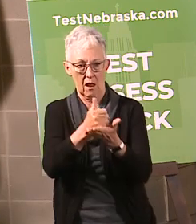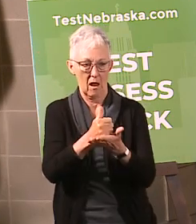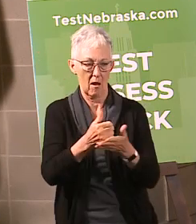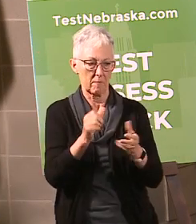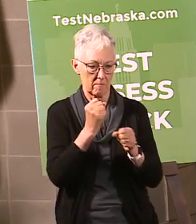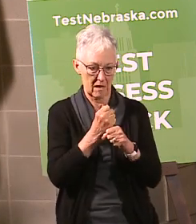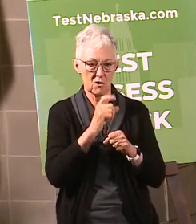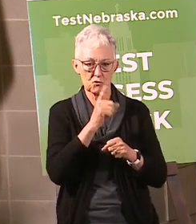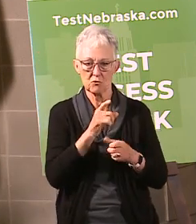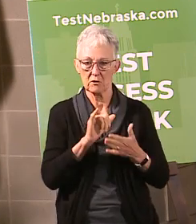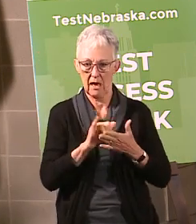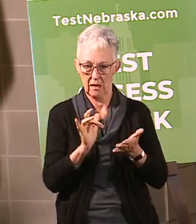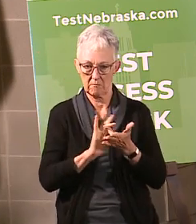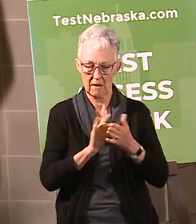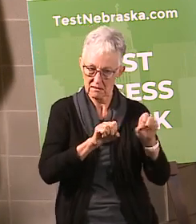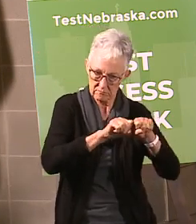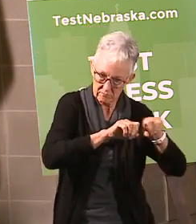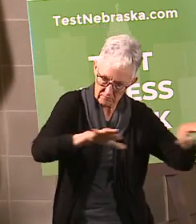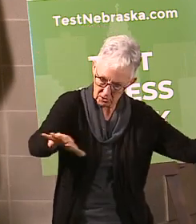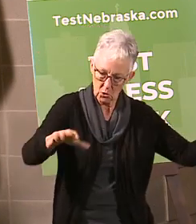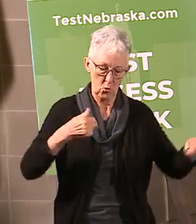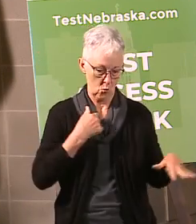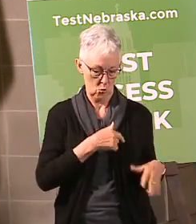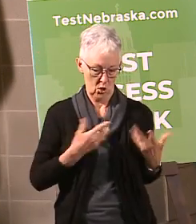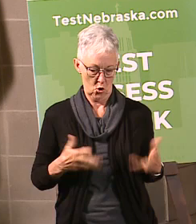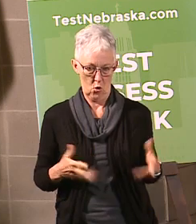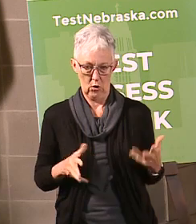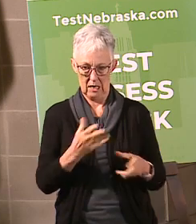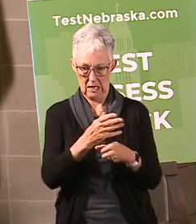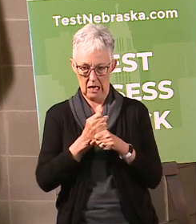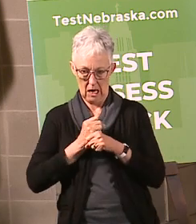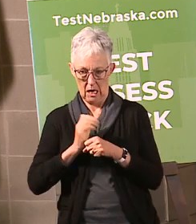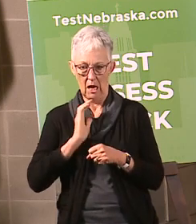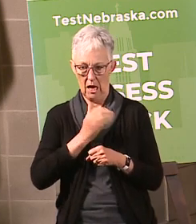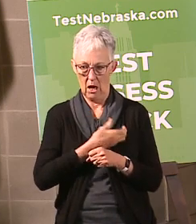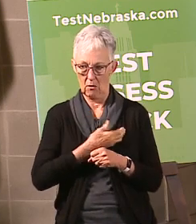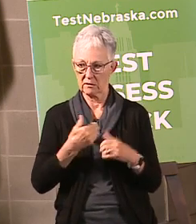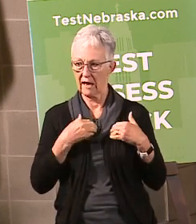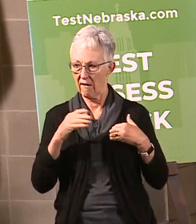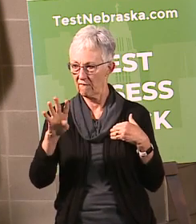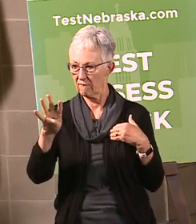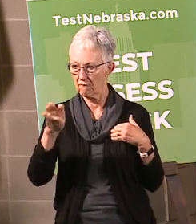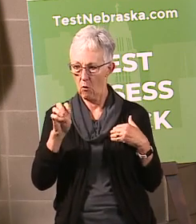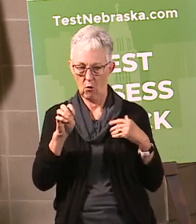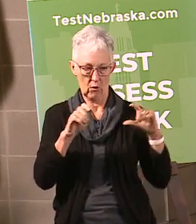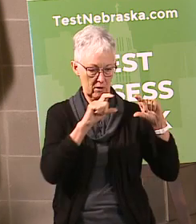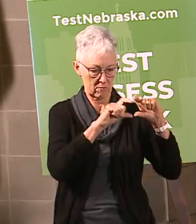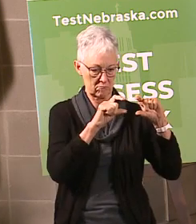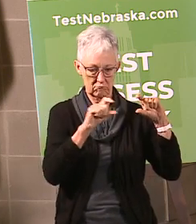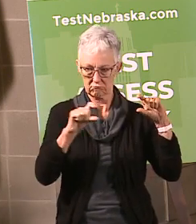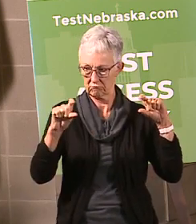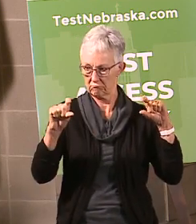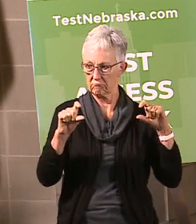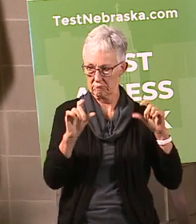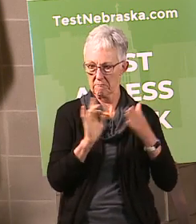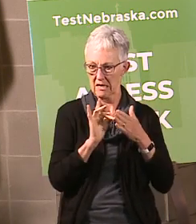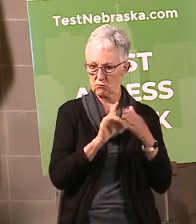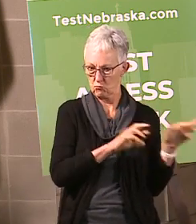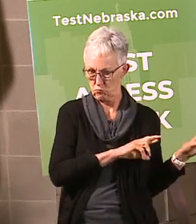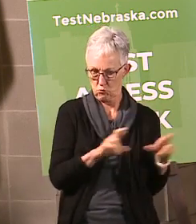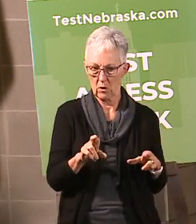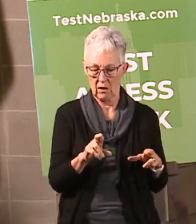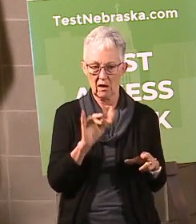Nebraska has received our share, or initial shipment, of 400 vials of that. And so that will